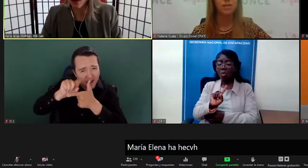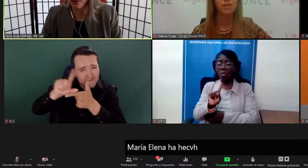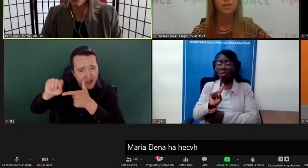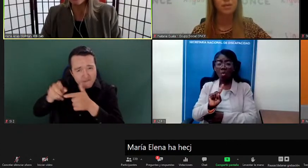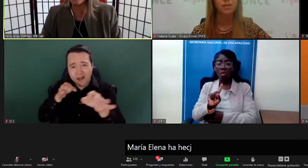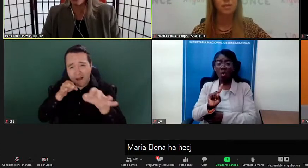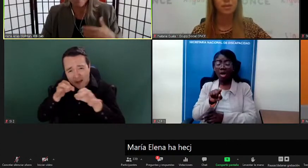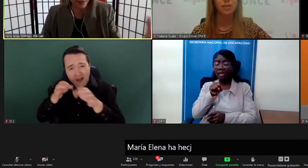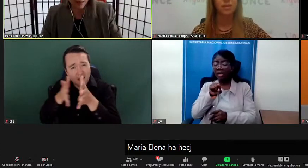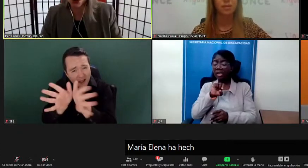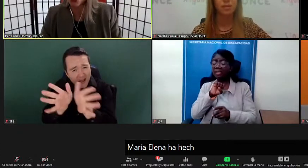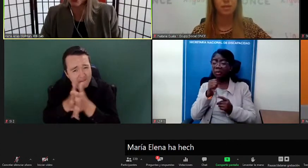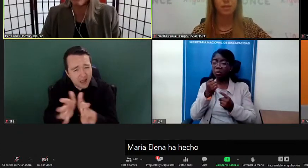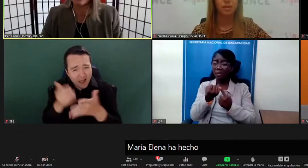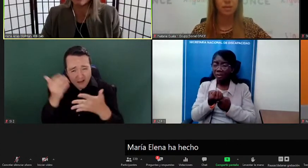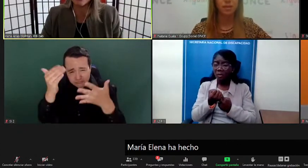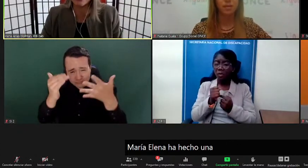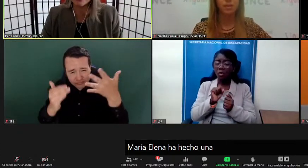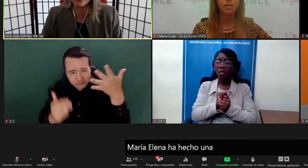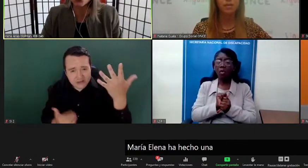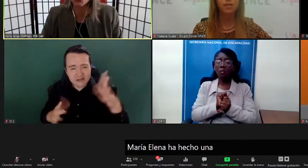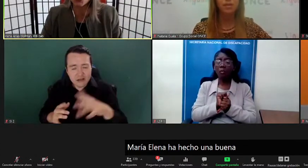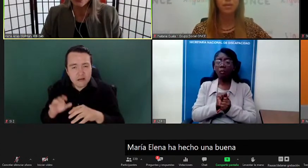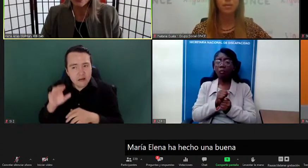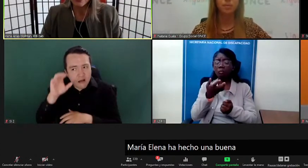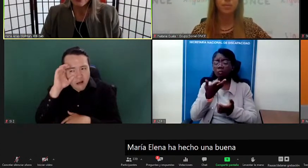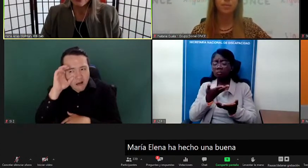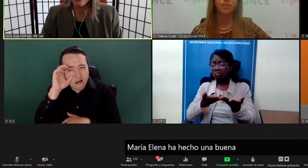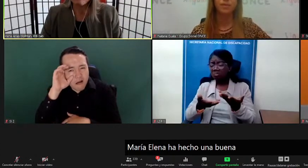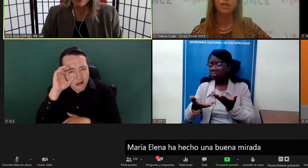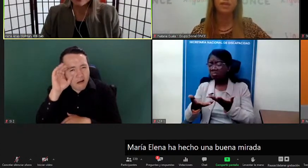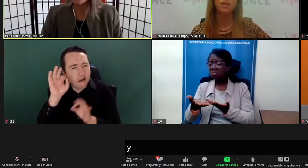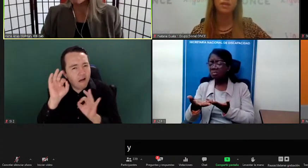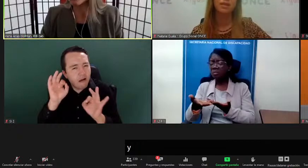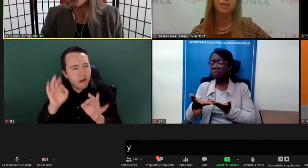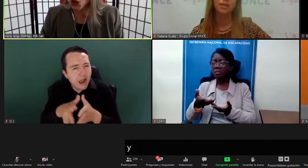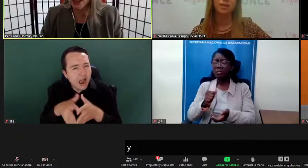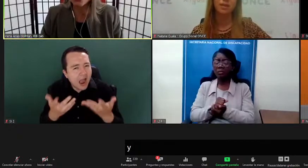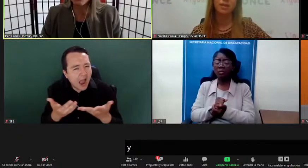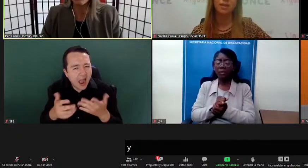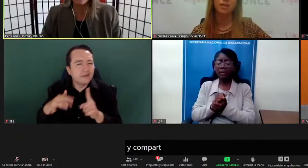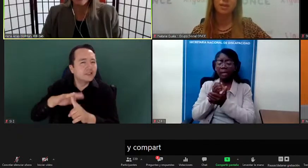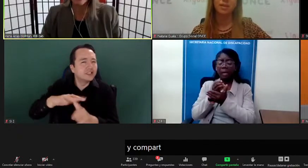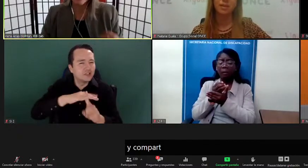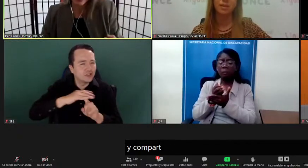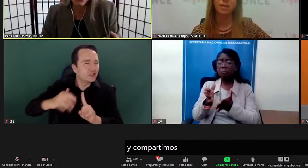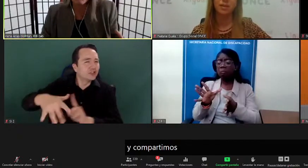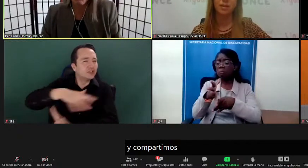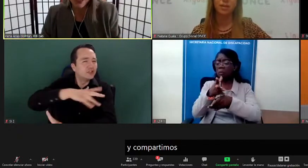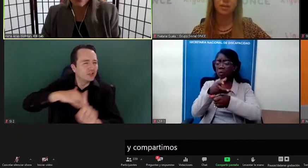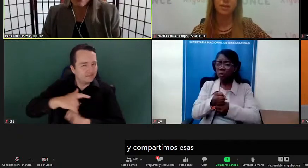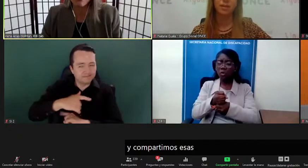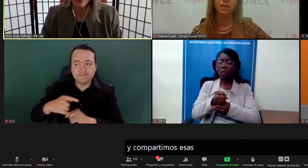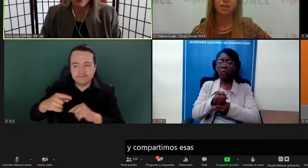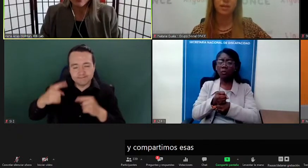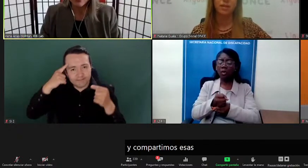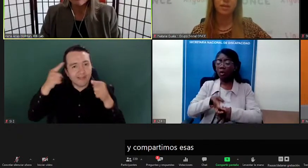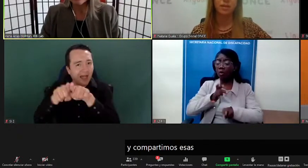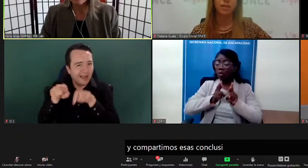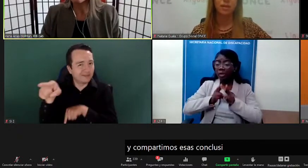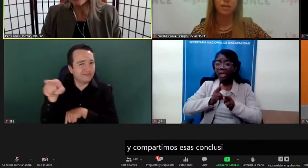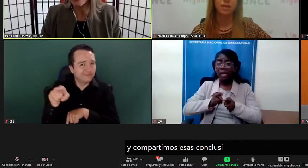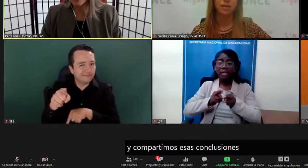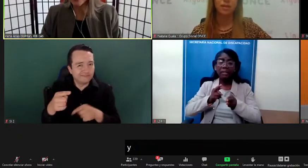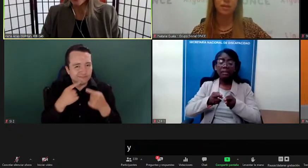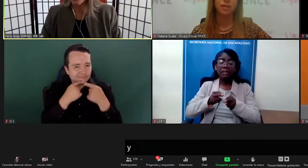good of the status of situation and so we share these conclusions and the